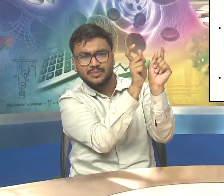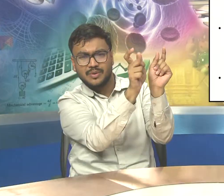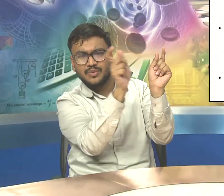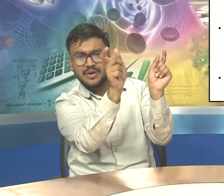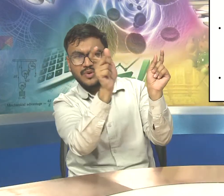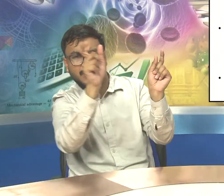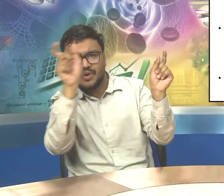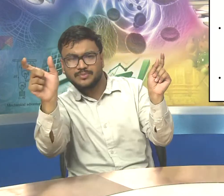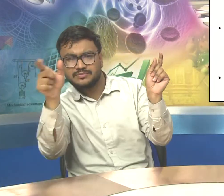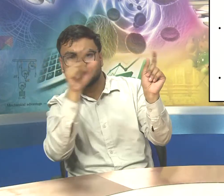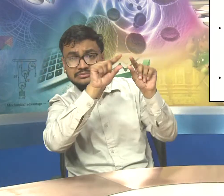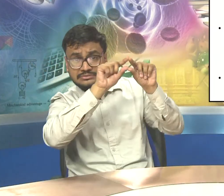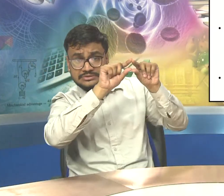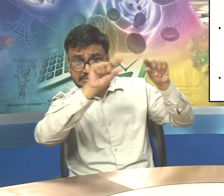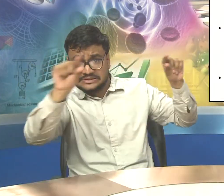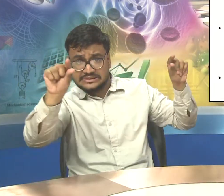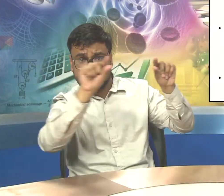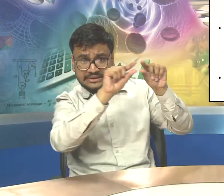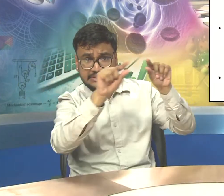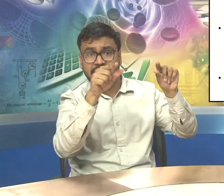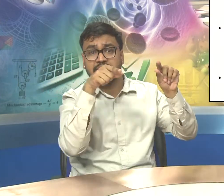smaller elements.